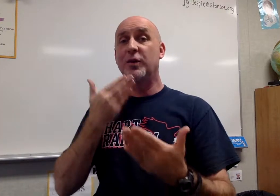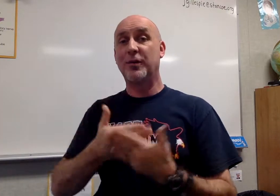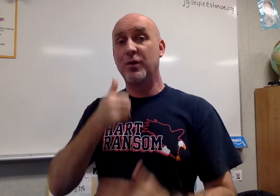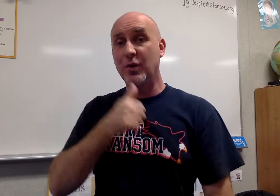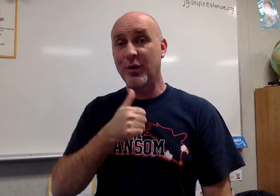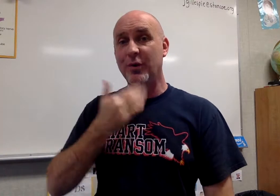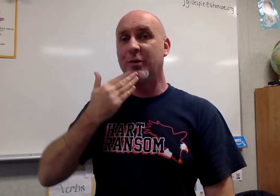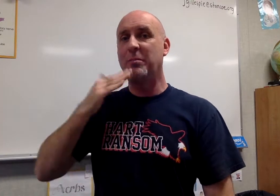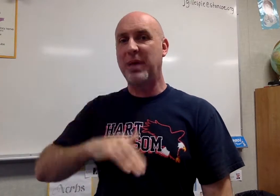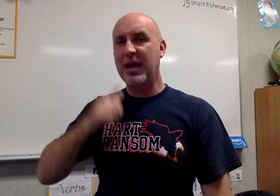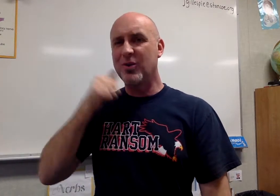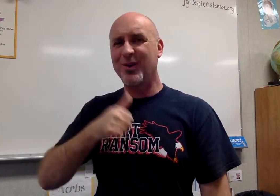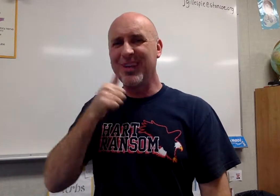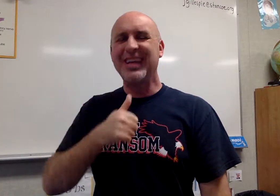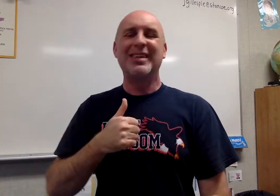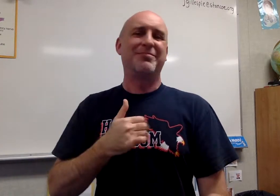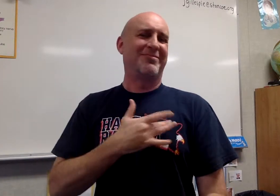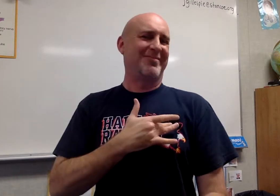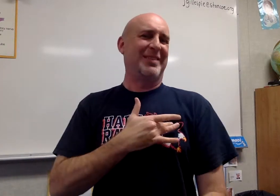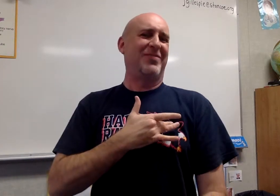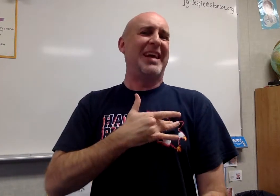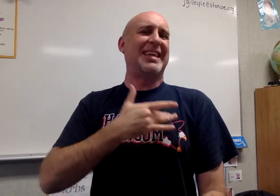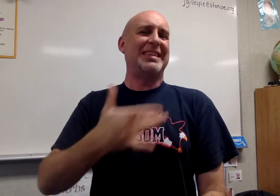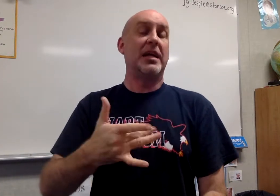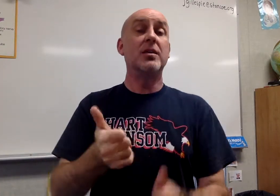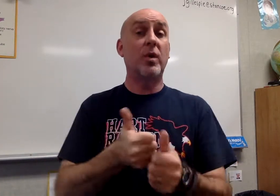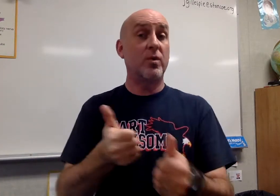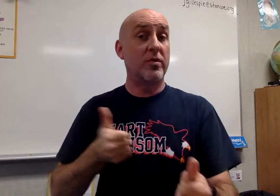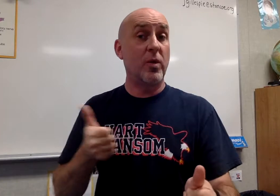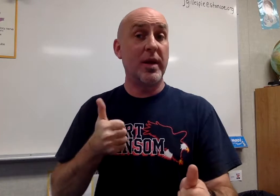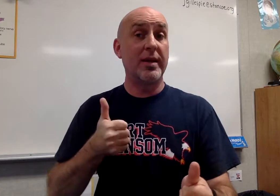good girl, bad girl. In fact, I tend to want to avoid